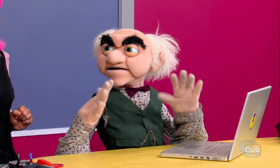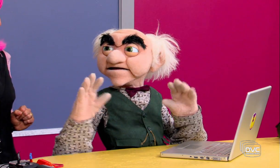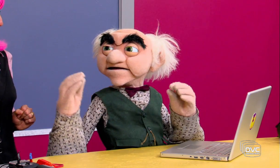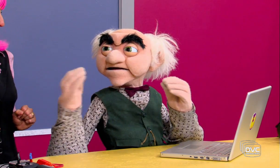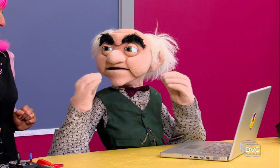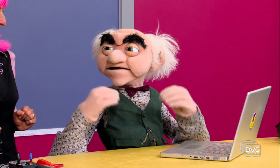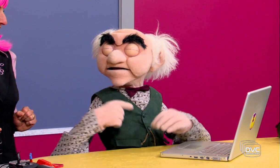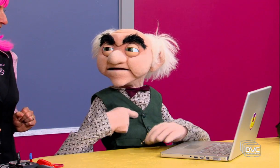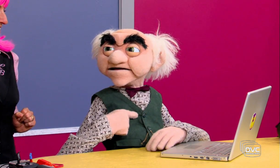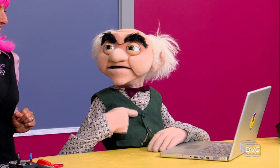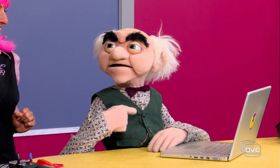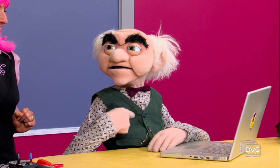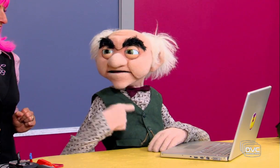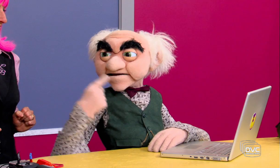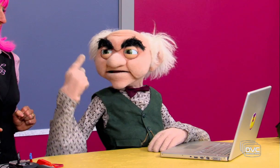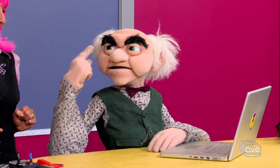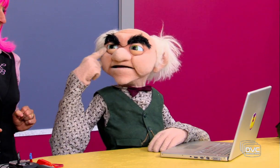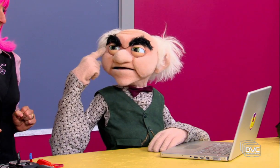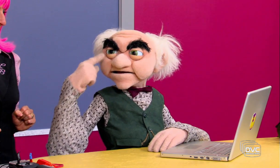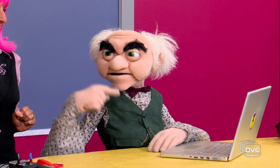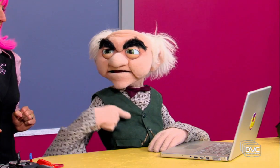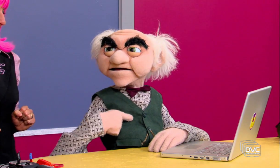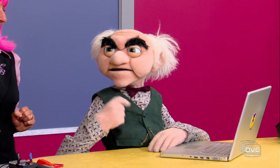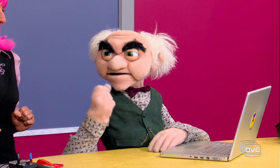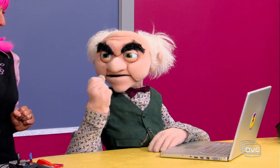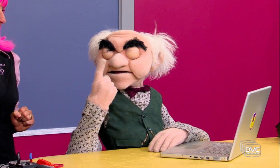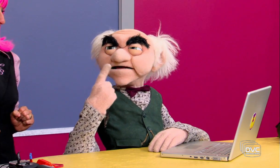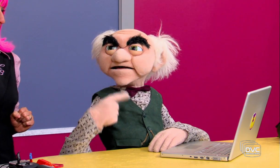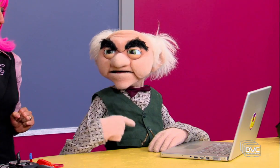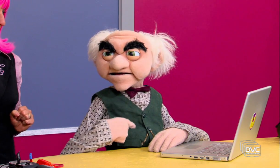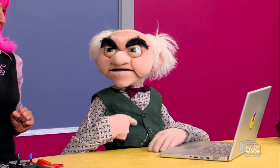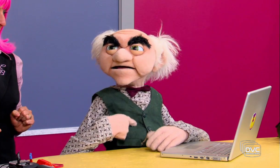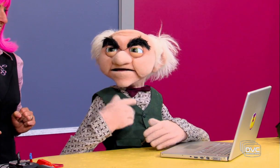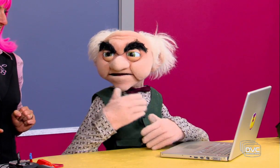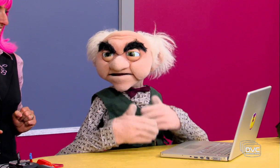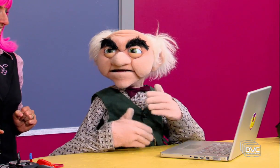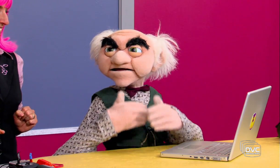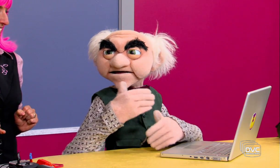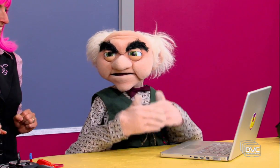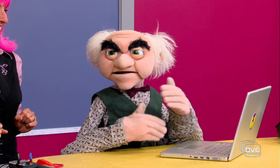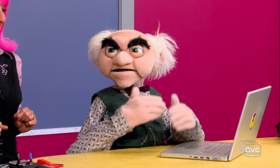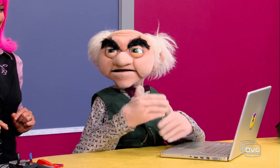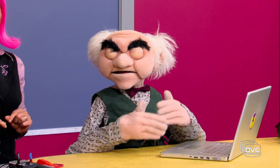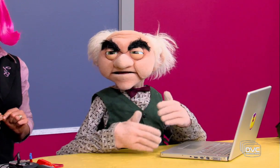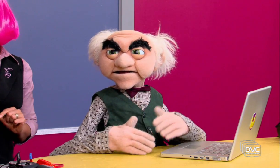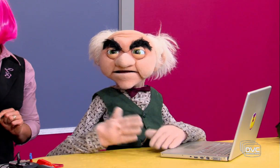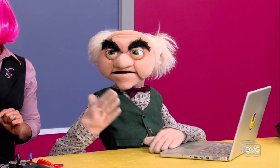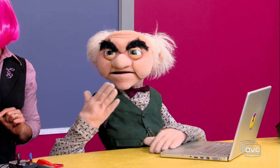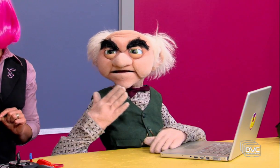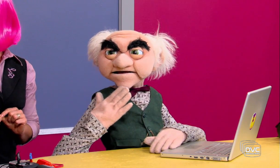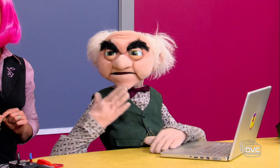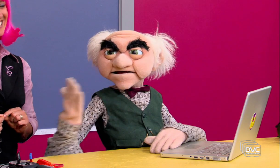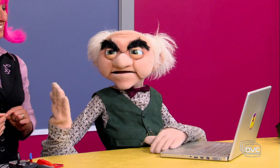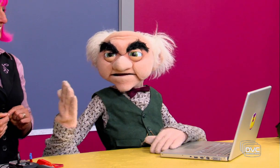me. Now I know... I understand the process, but thank you.